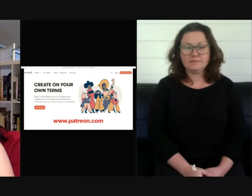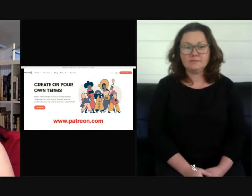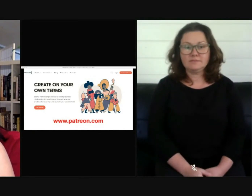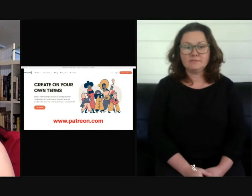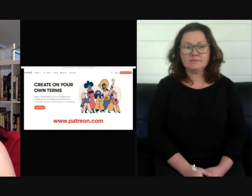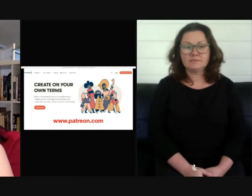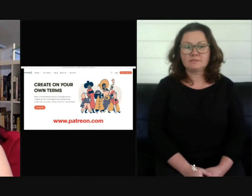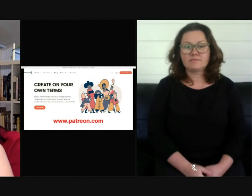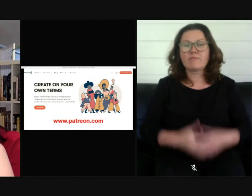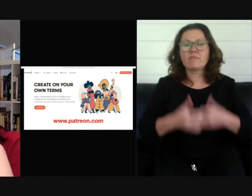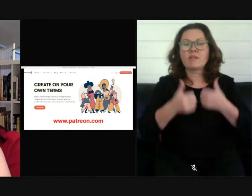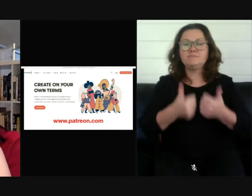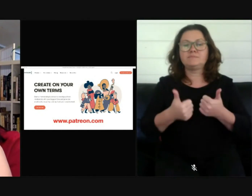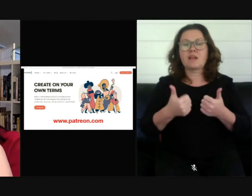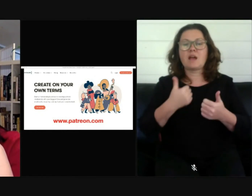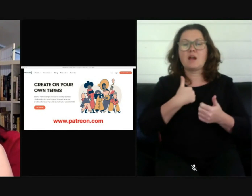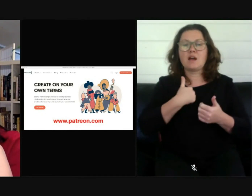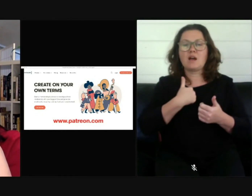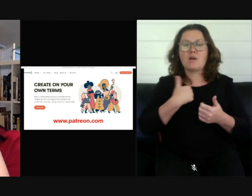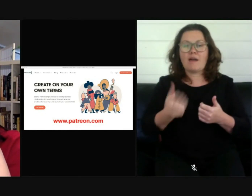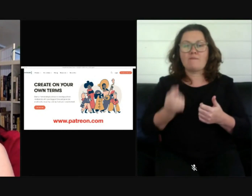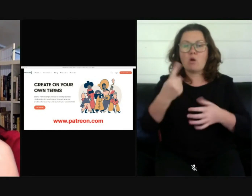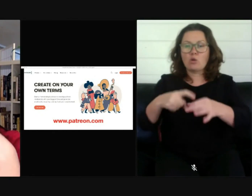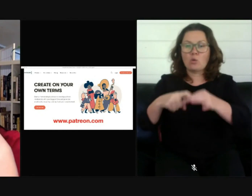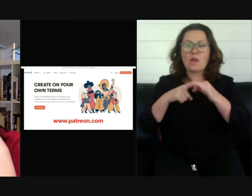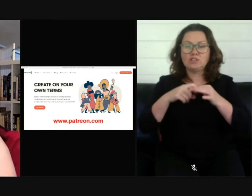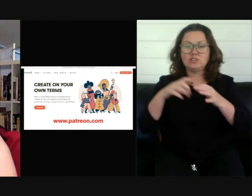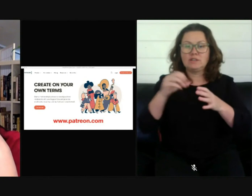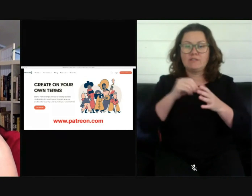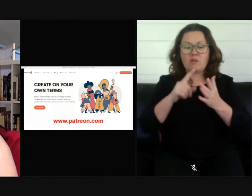question. Jackie has asked a question.